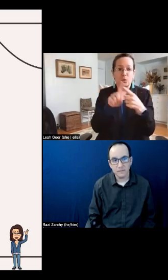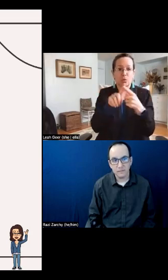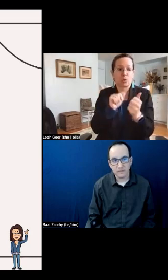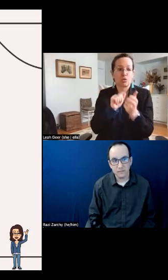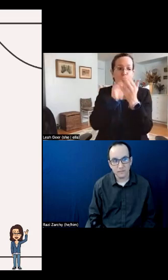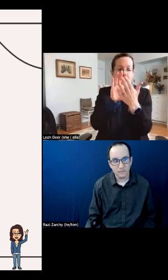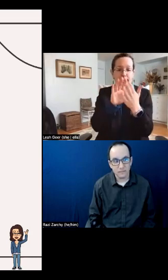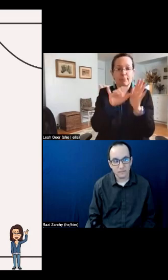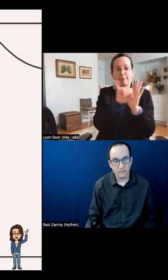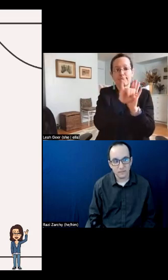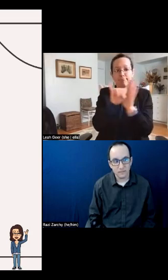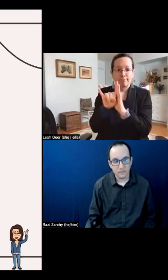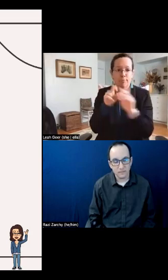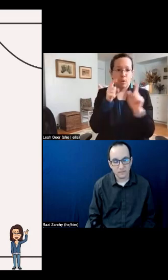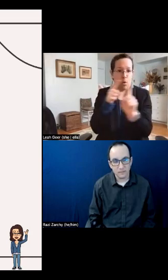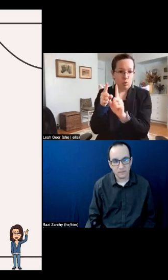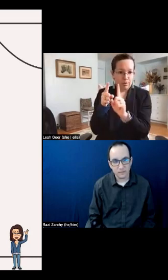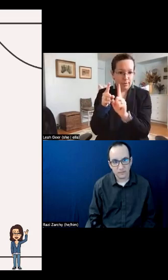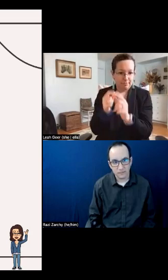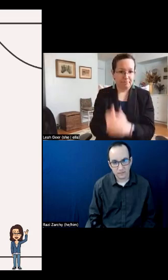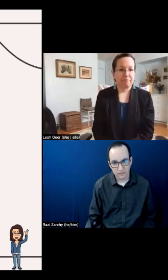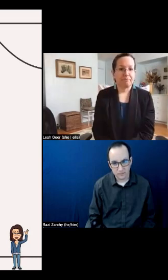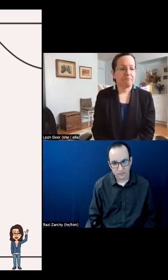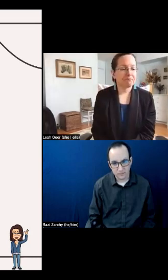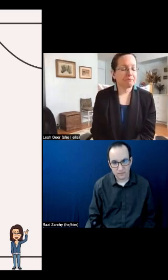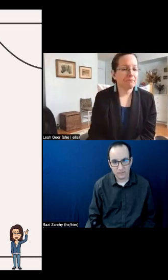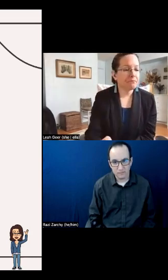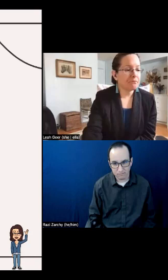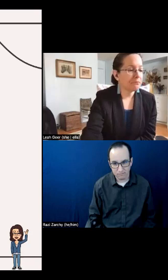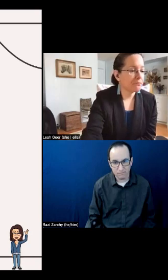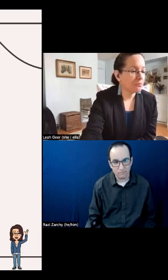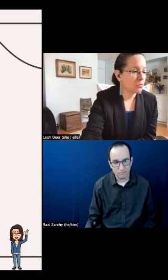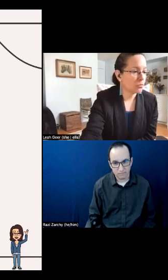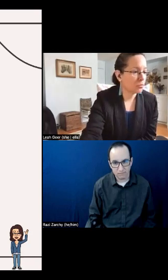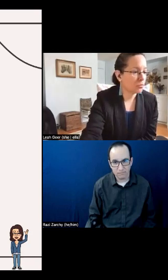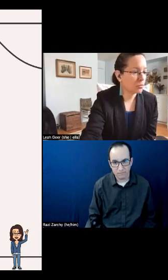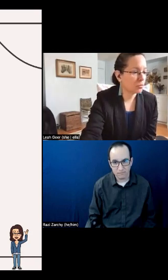describe appropriate treatment activities to address identified goals.